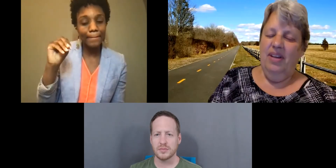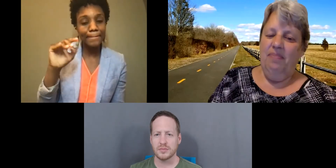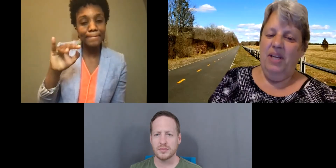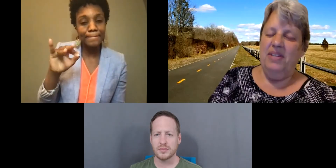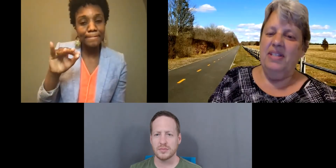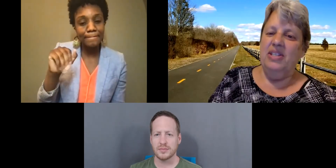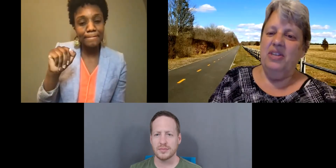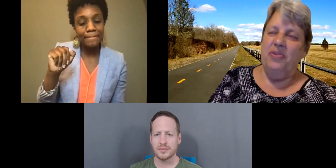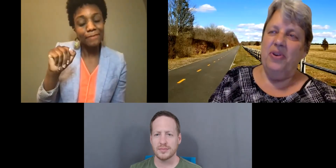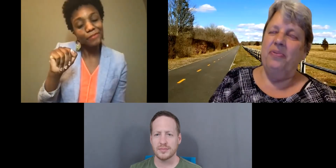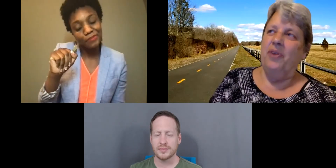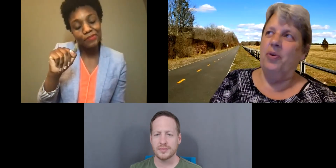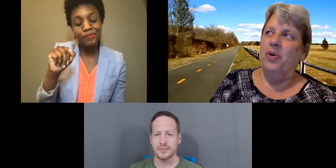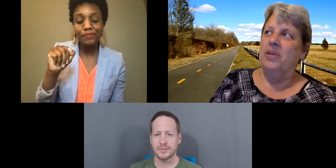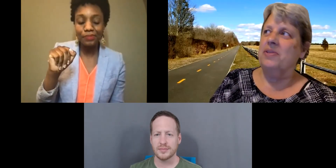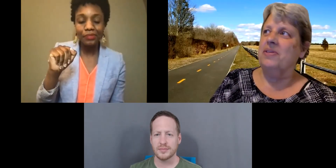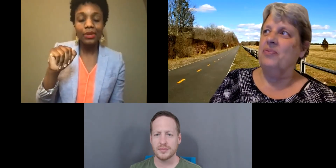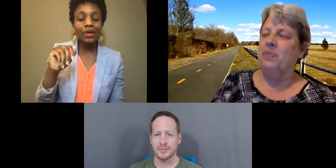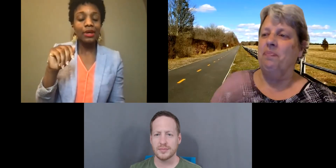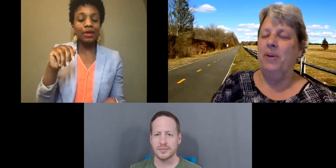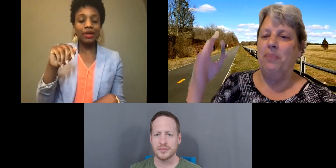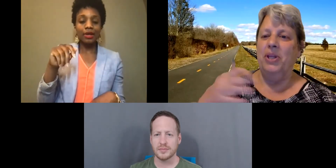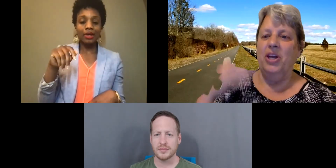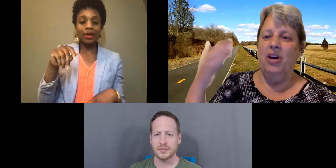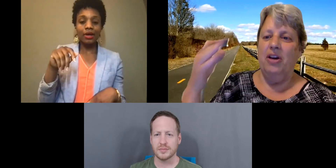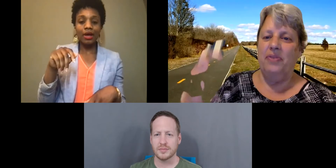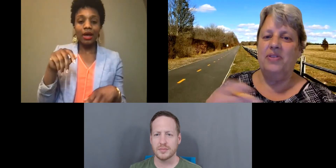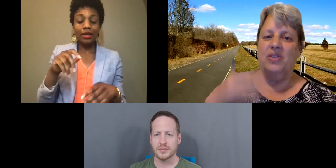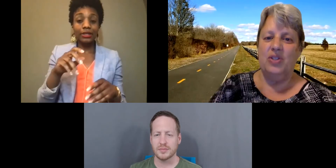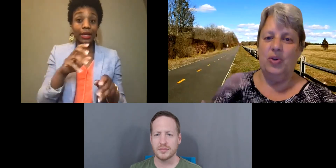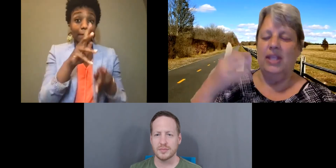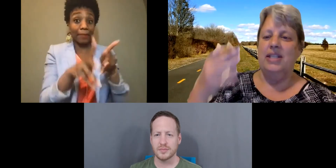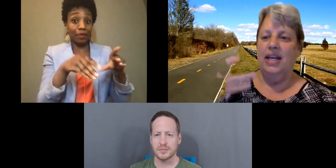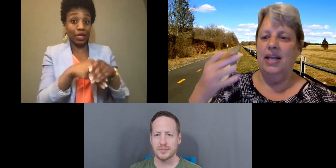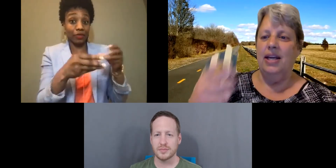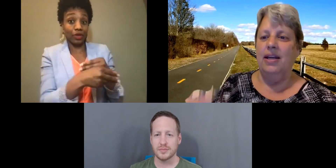Because it's a different focus from people in the office just doing the day-to-day